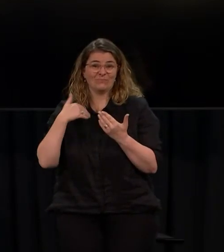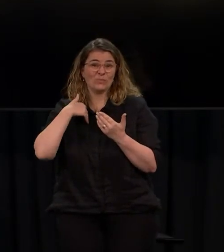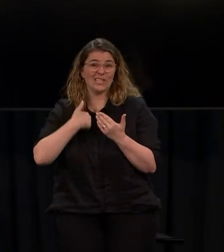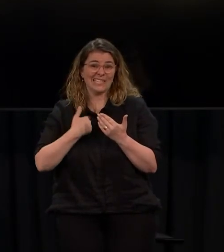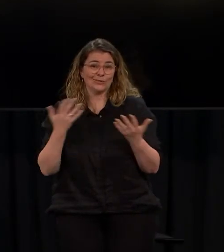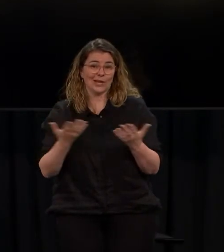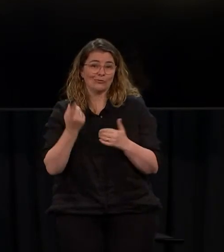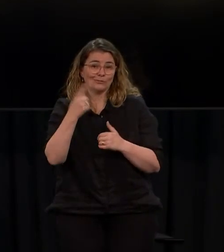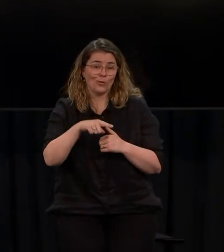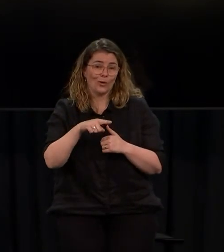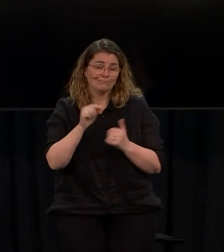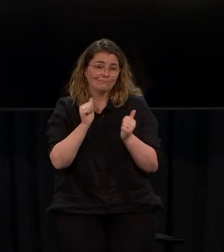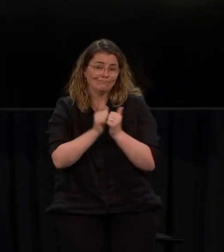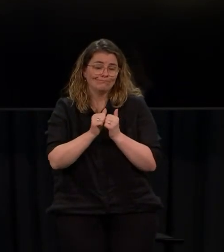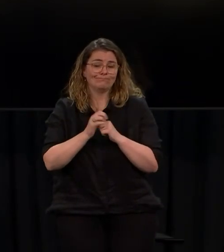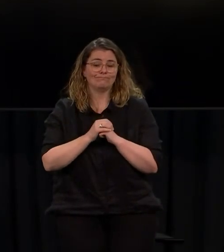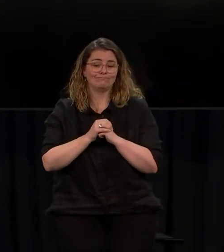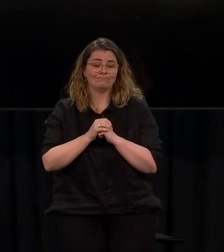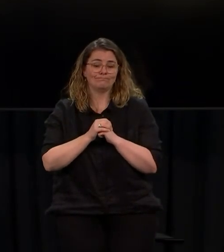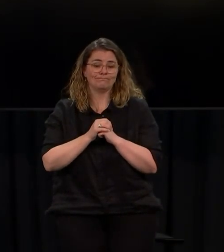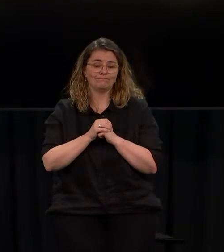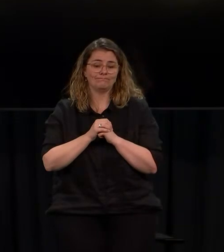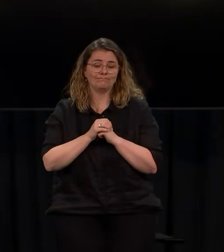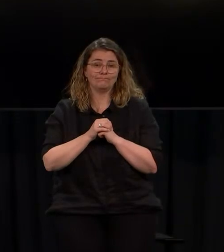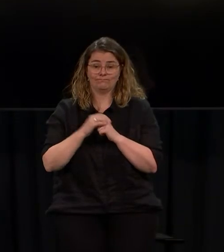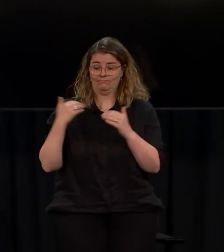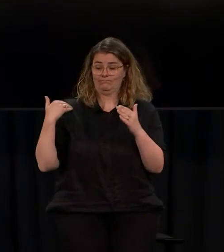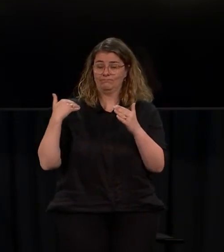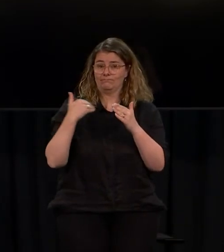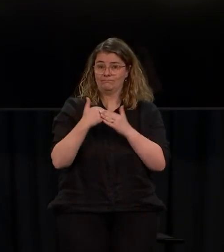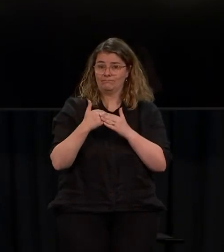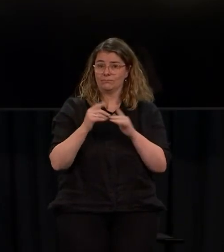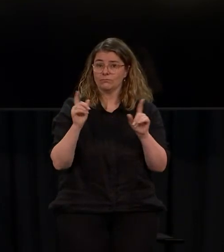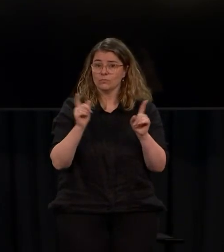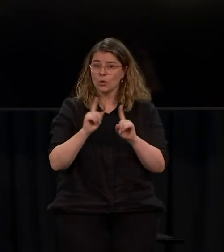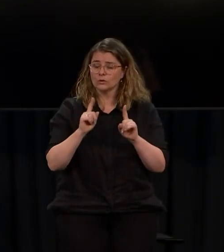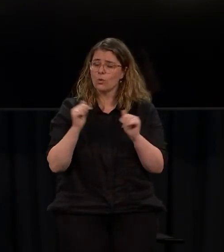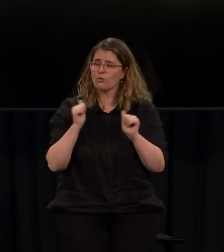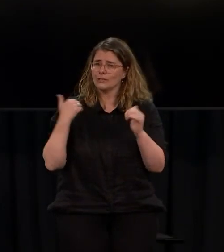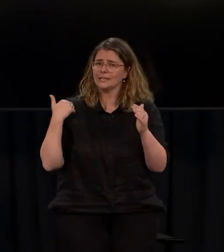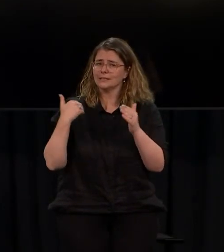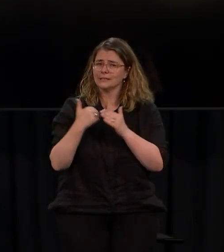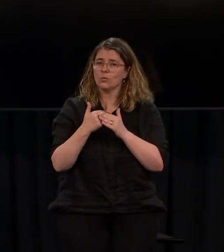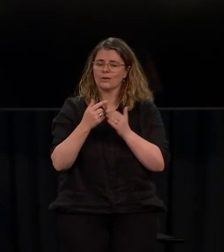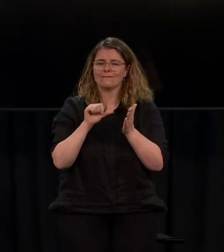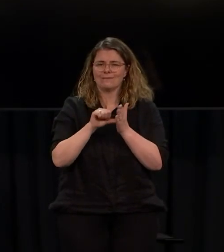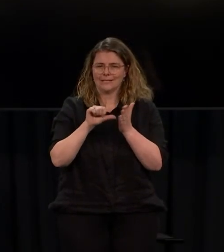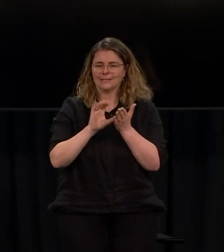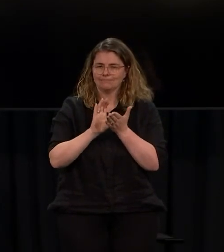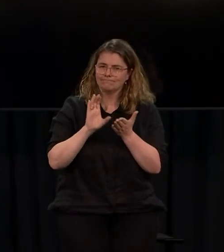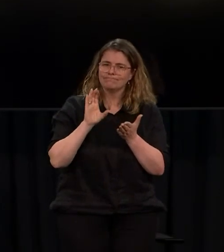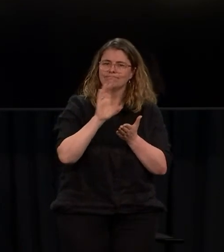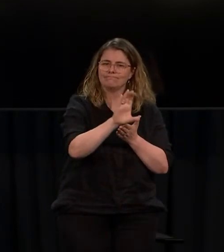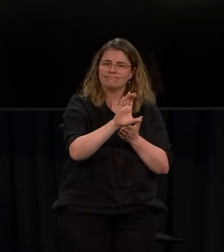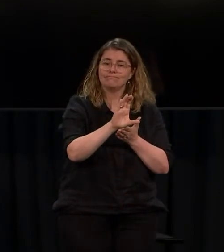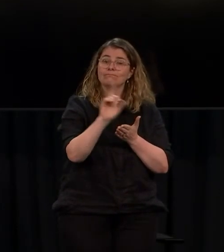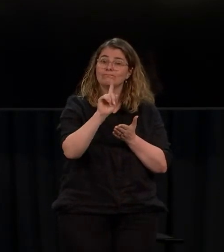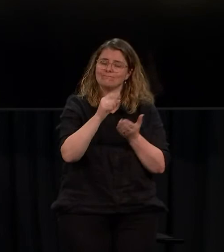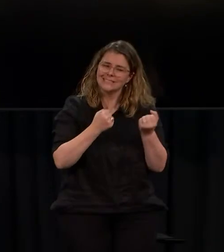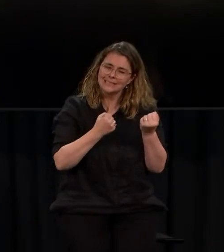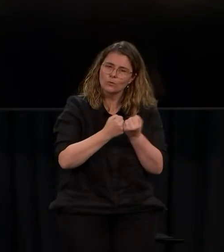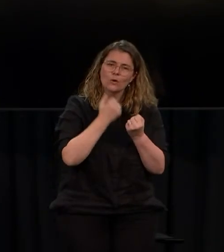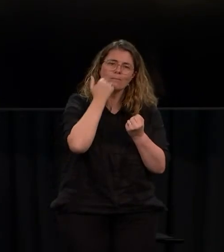done. What we've done in recent weeks is add to existing funding to support